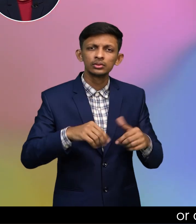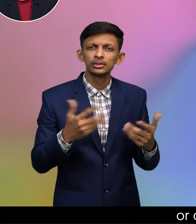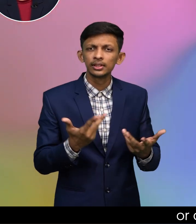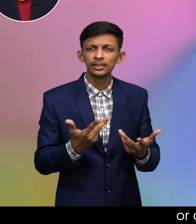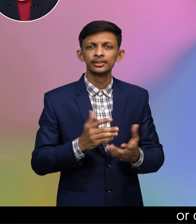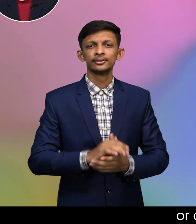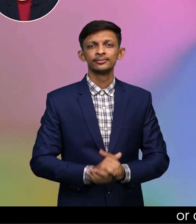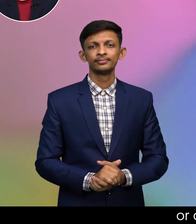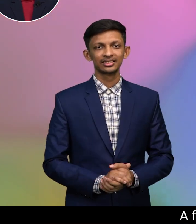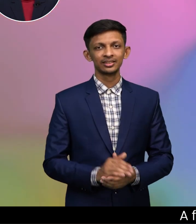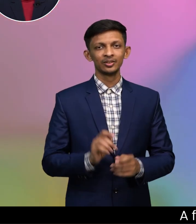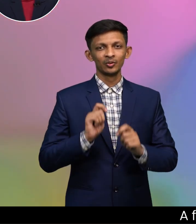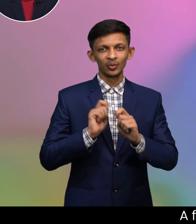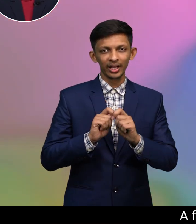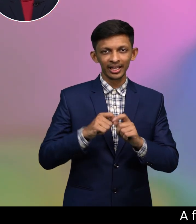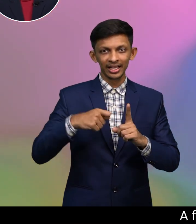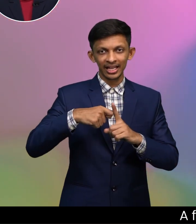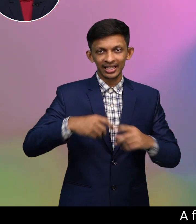over the world.